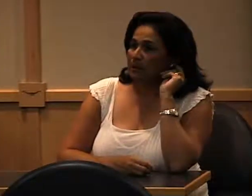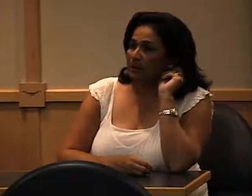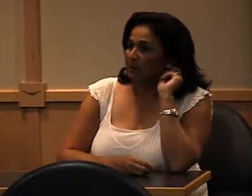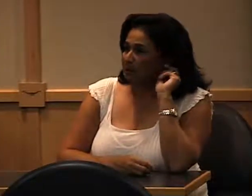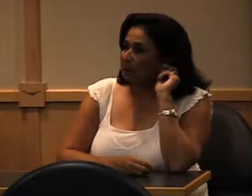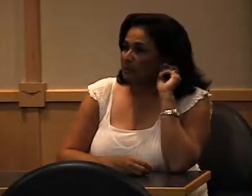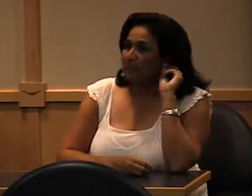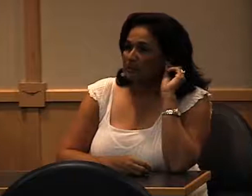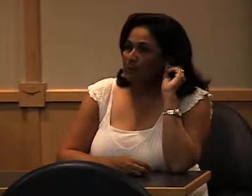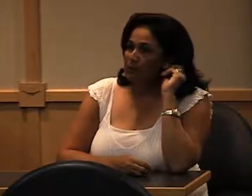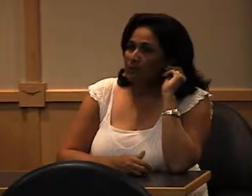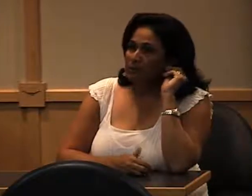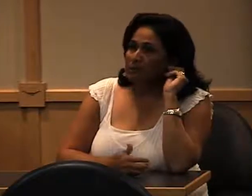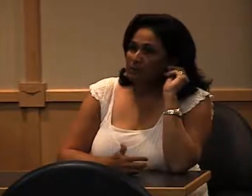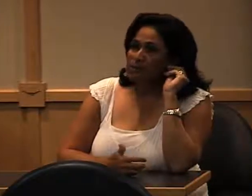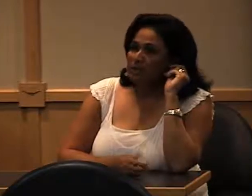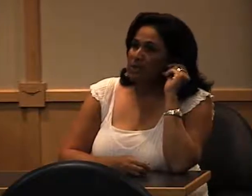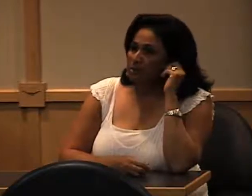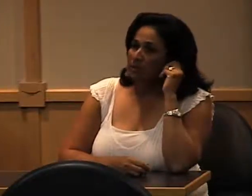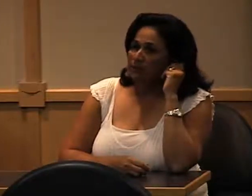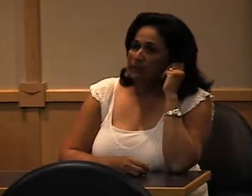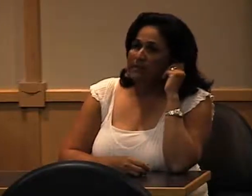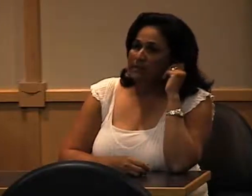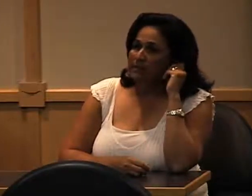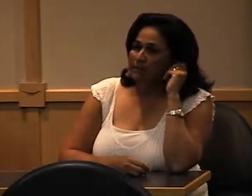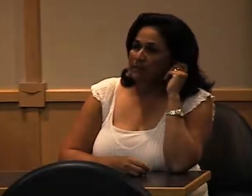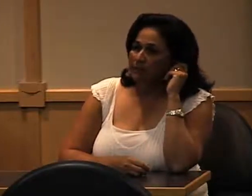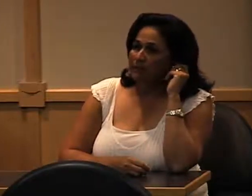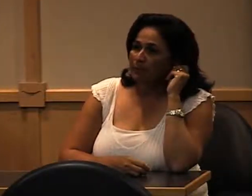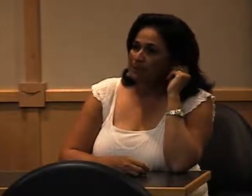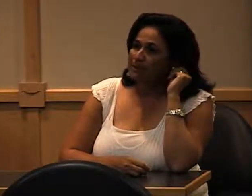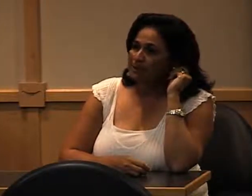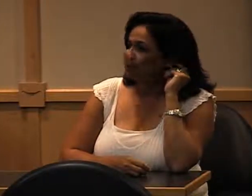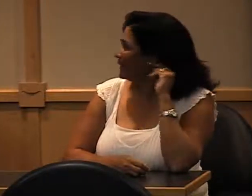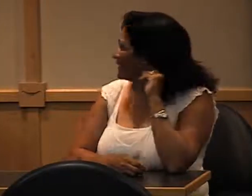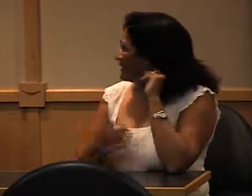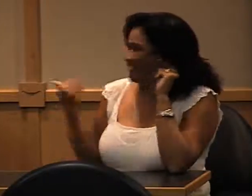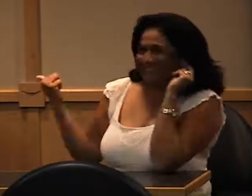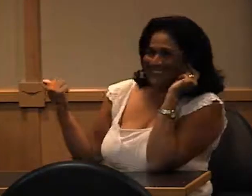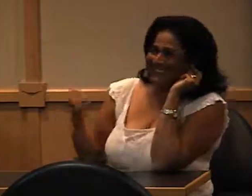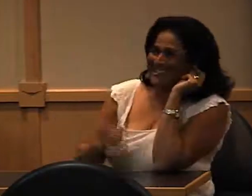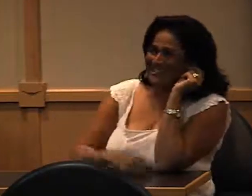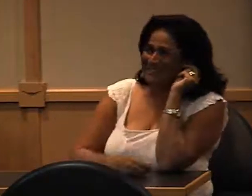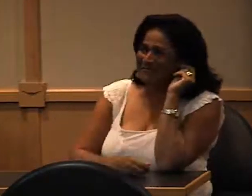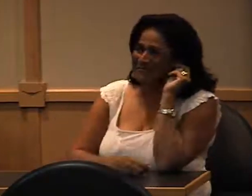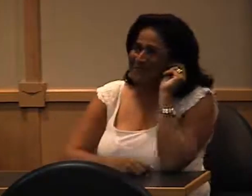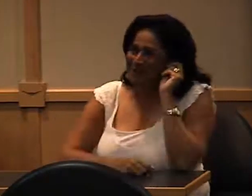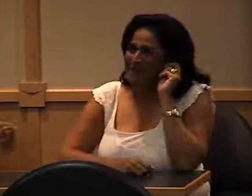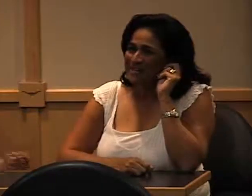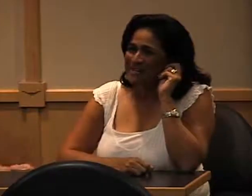And, you know, there's teachers that are very insensitive. I mean, I still hear it, you know, with my own kids.